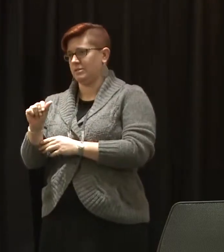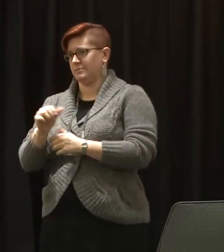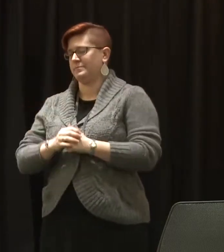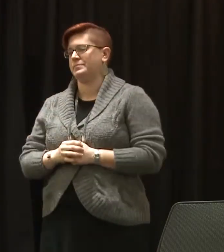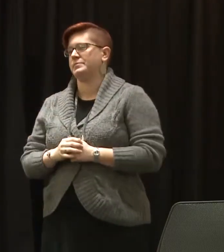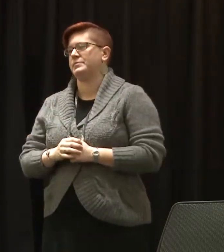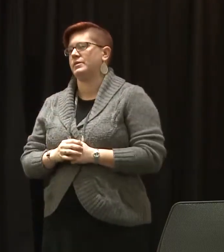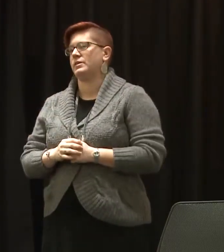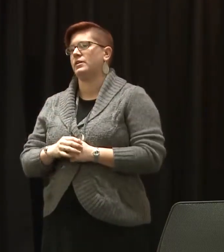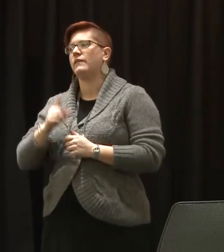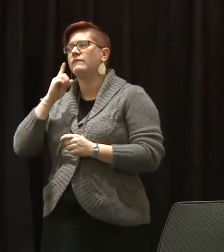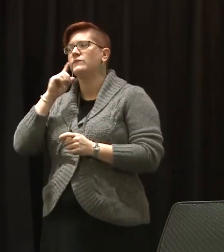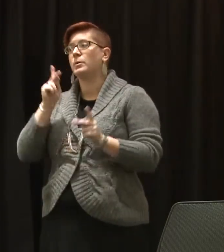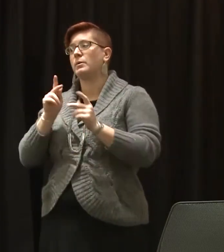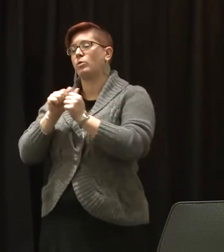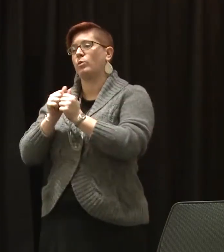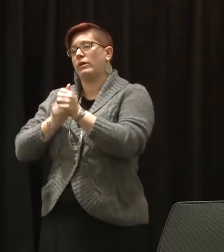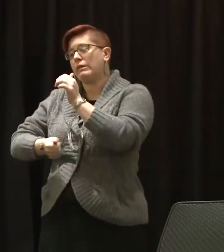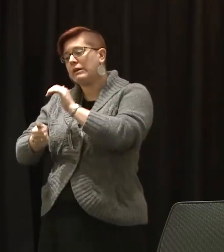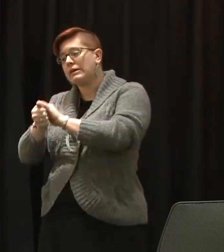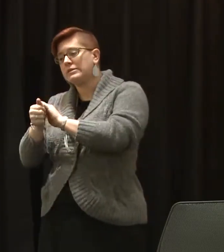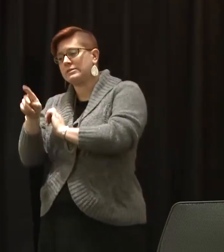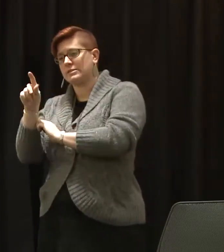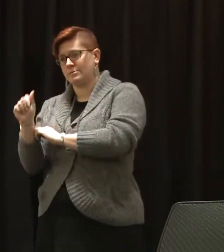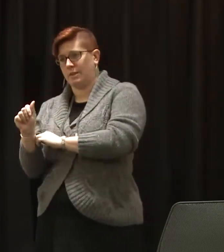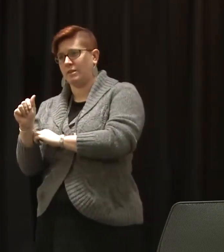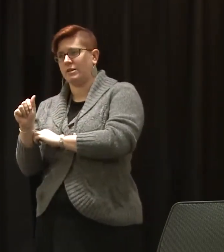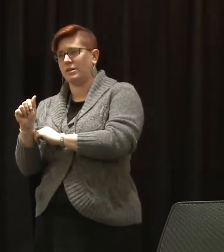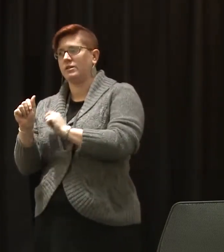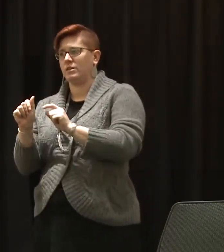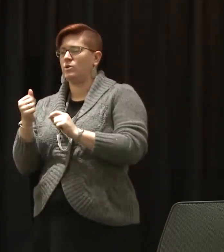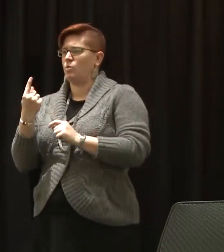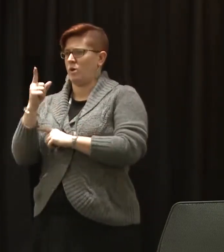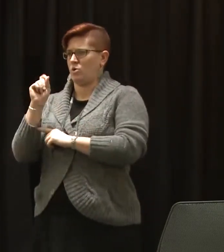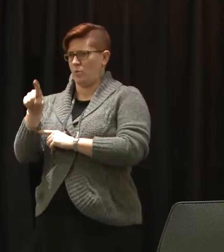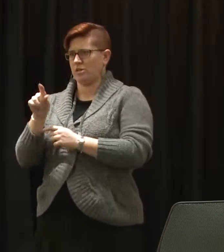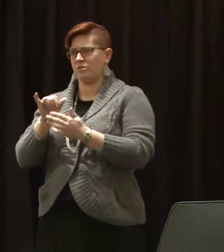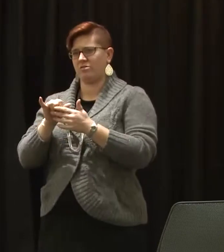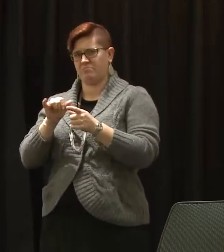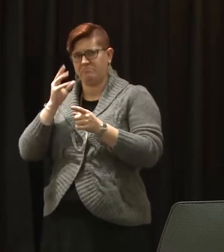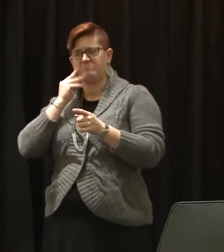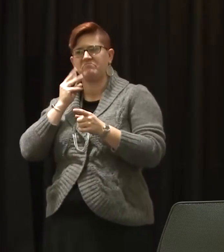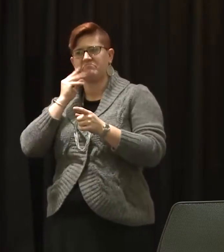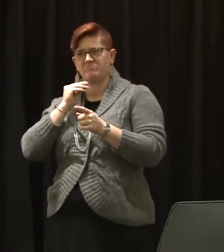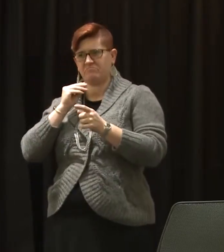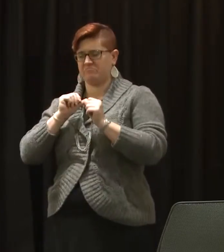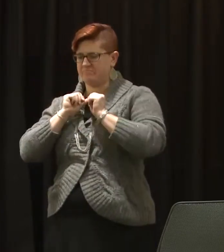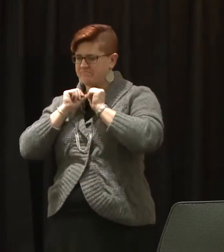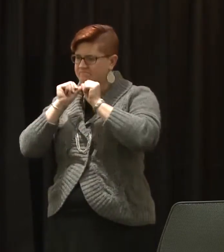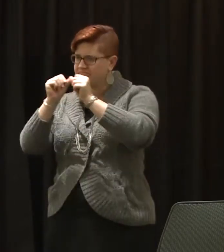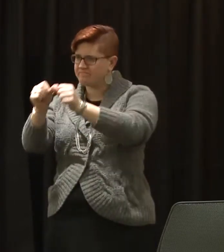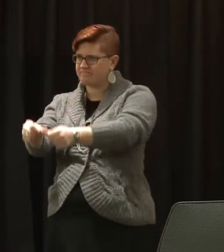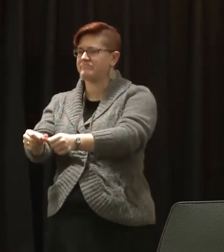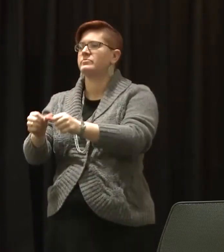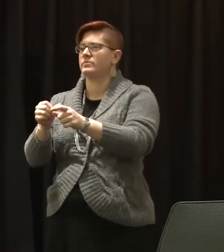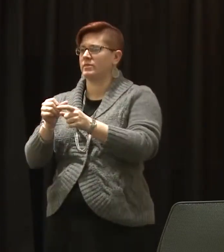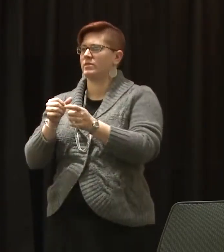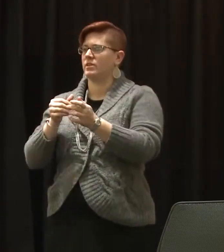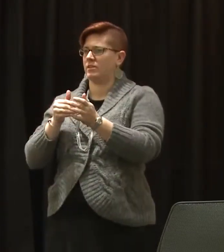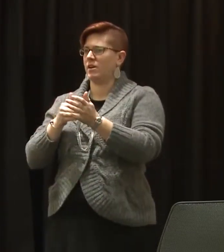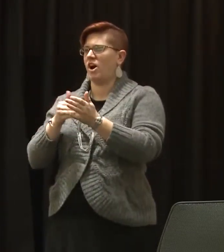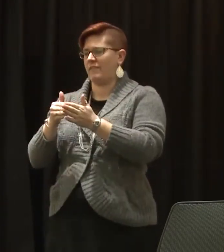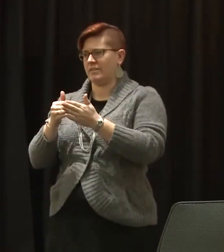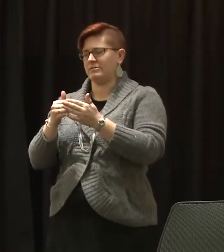For anyone with a hidden disability, there is one question he or she faces in perpetuity, often in